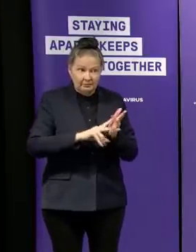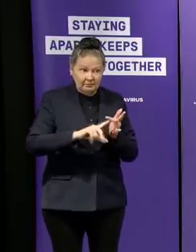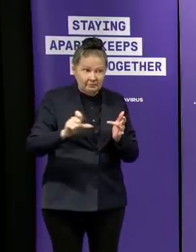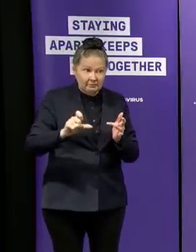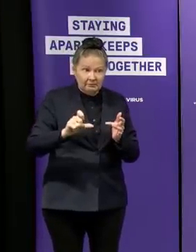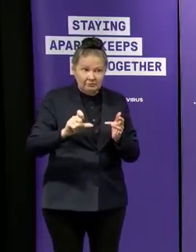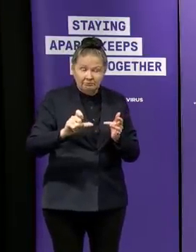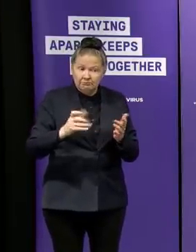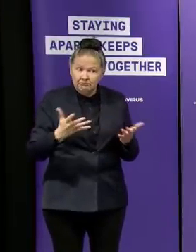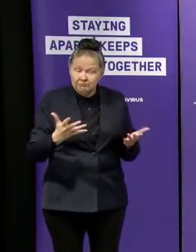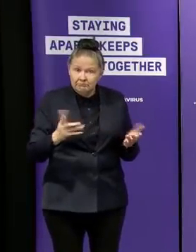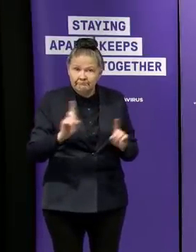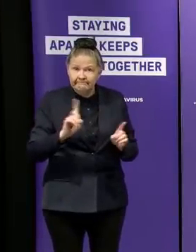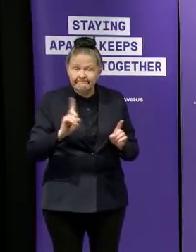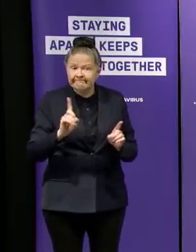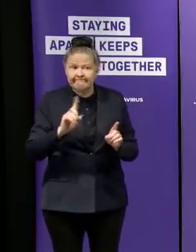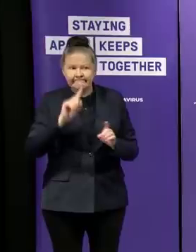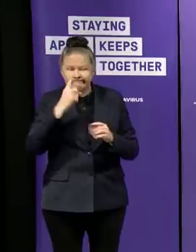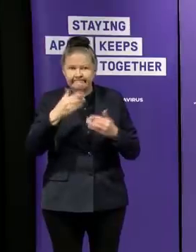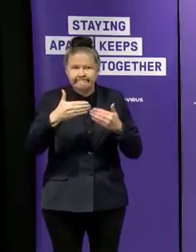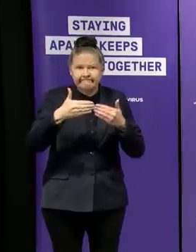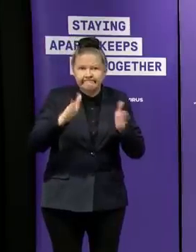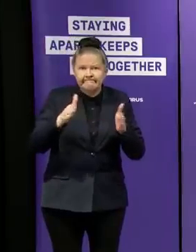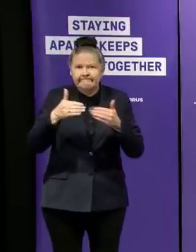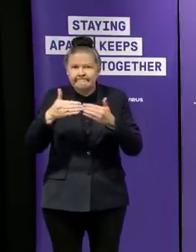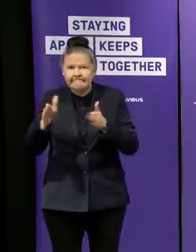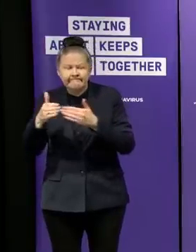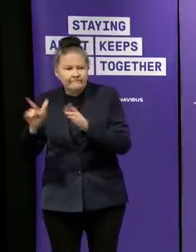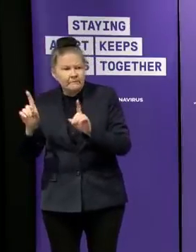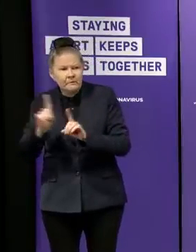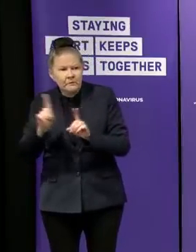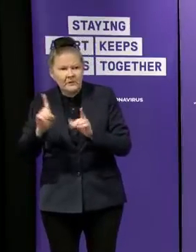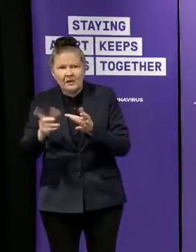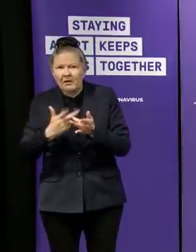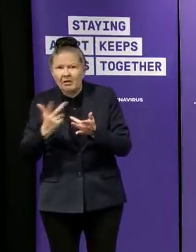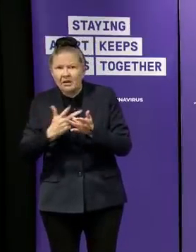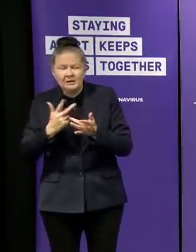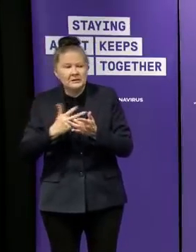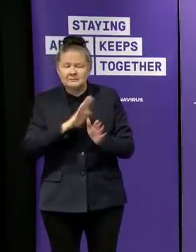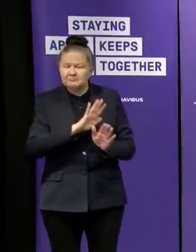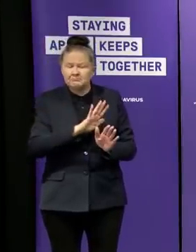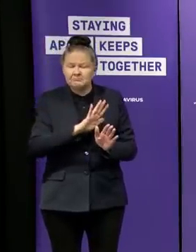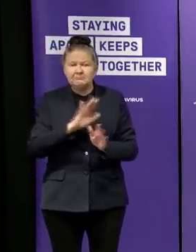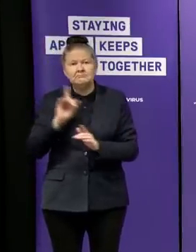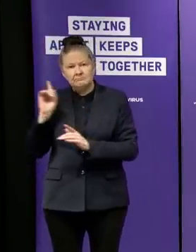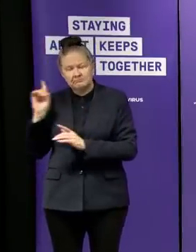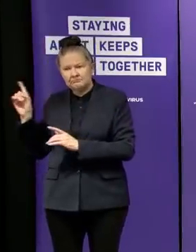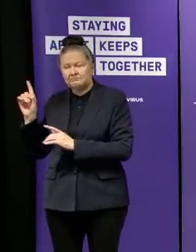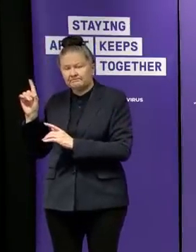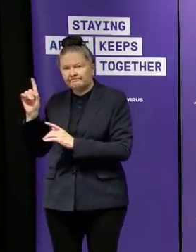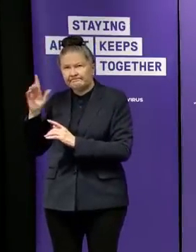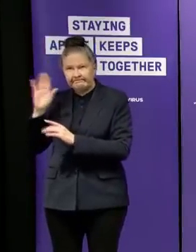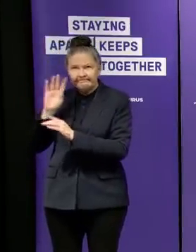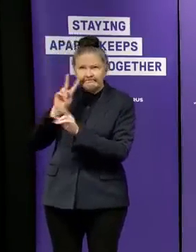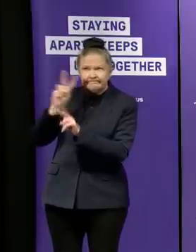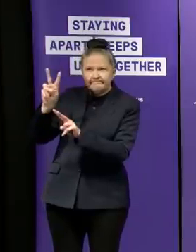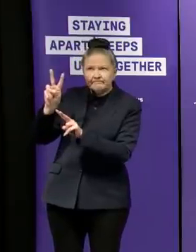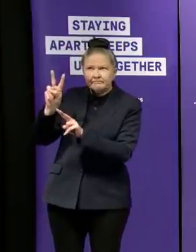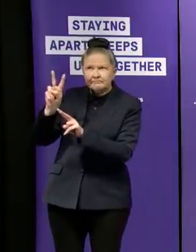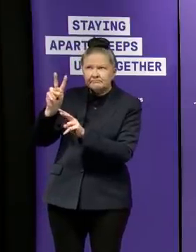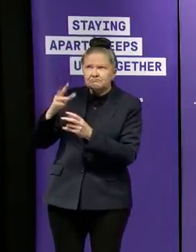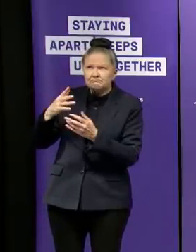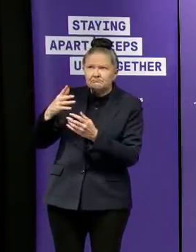yet? They are, sadly. This is a high-risk environment. That's not my opinion. That's not a matter of that I've come up with. That's the international evidence. That's the public